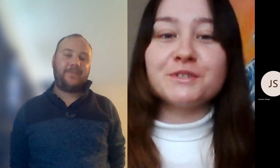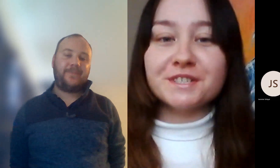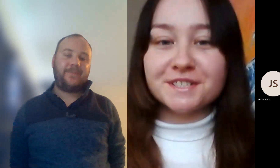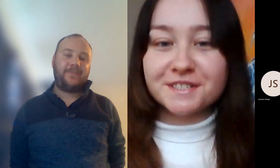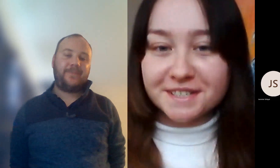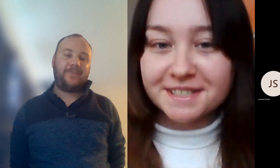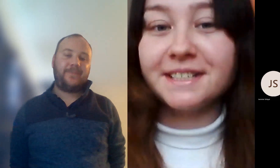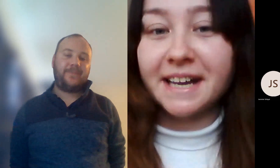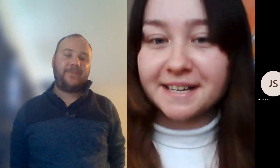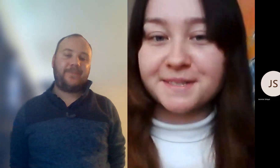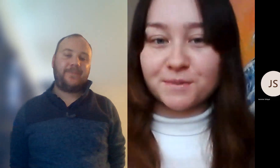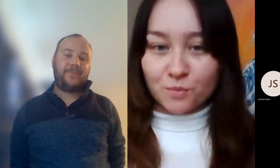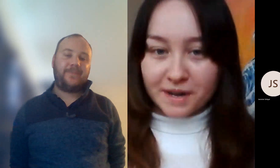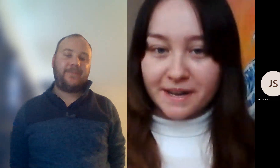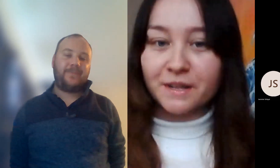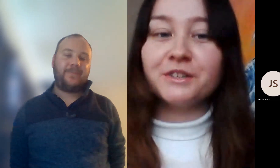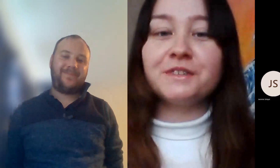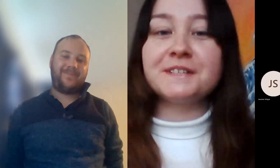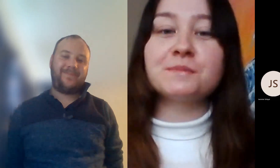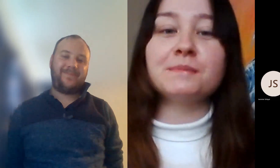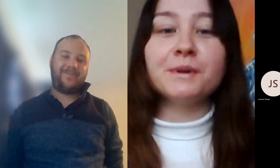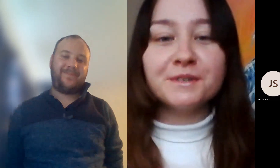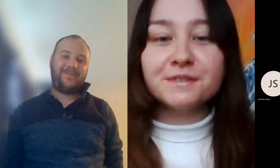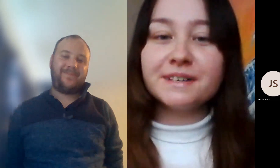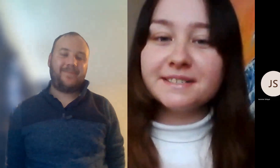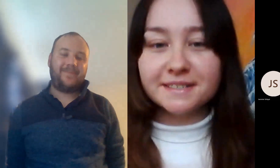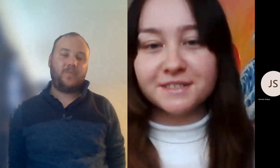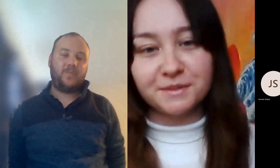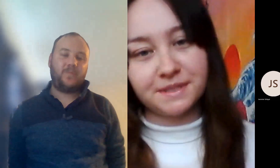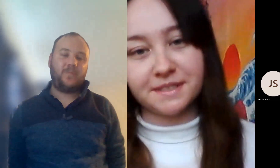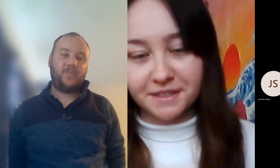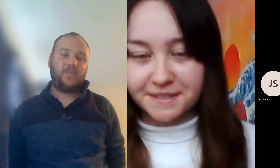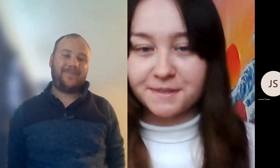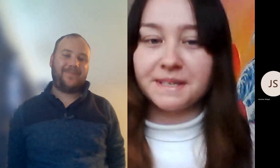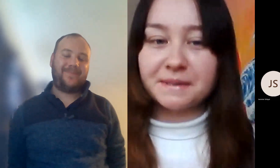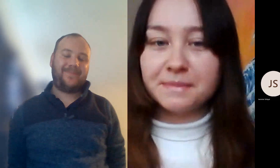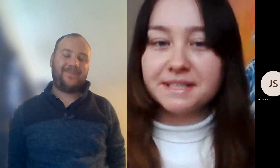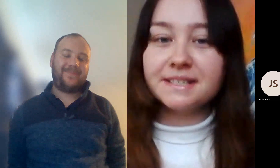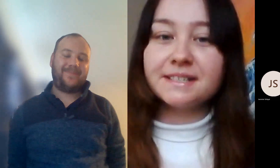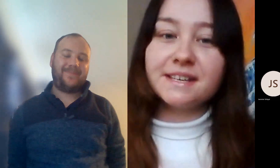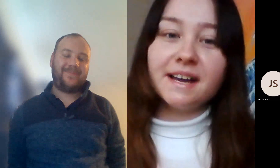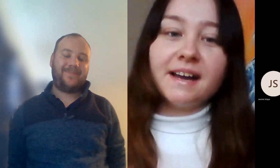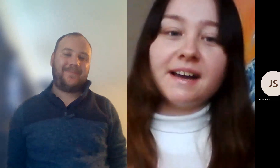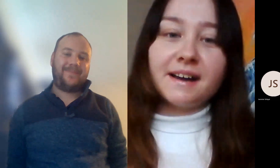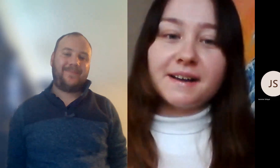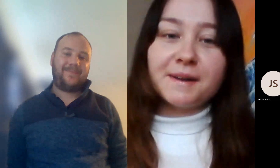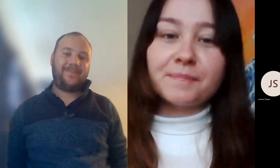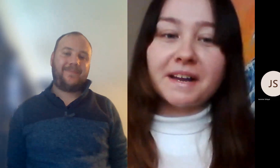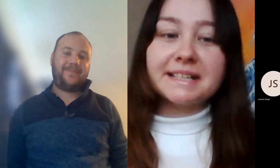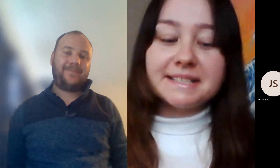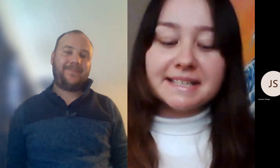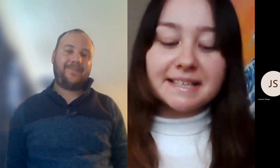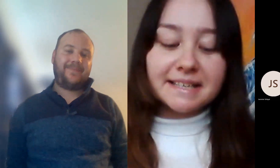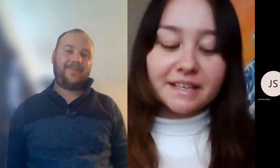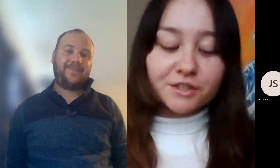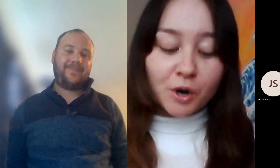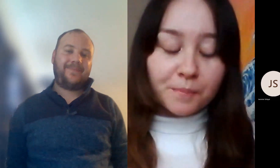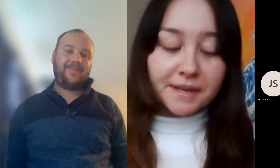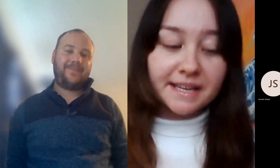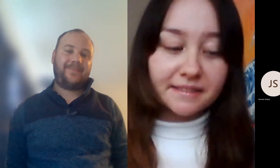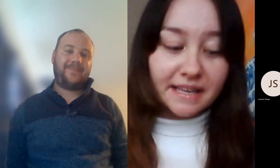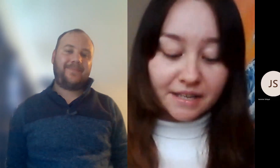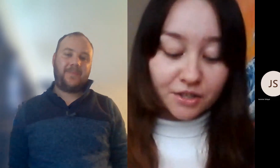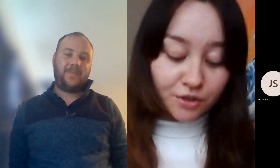want to do the studying as well, you need to be motivated, you need to be committed. Ideally,